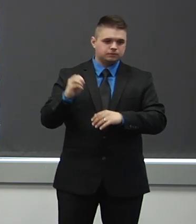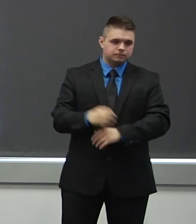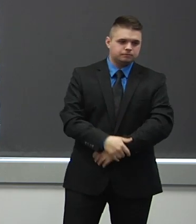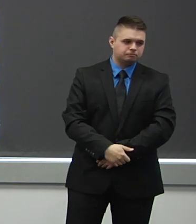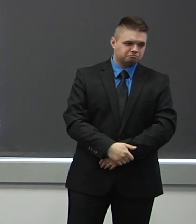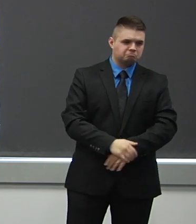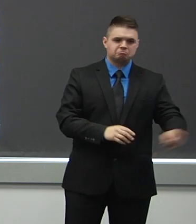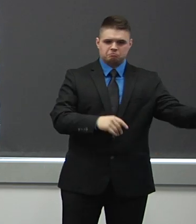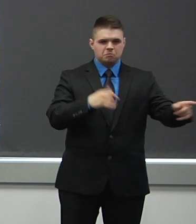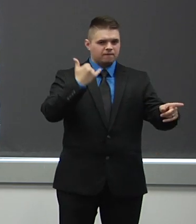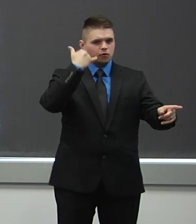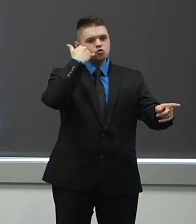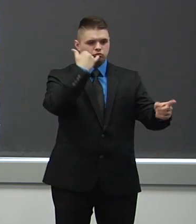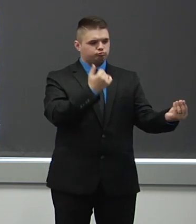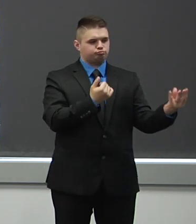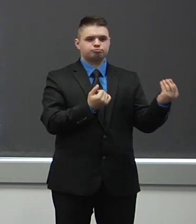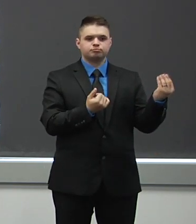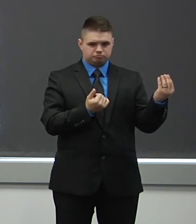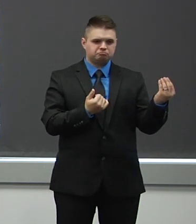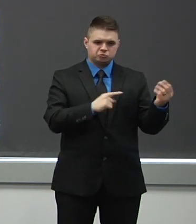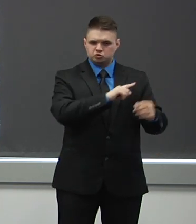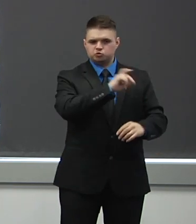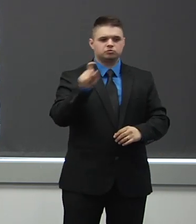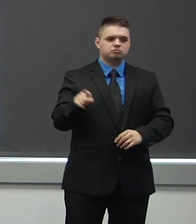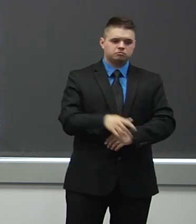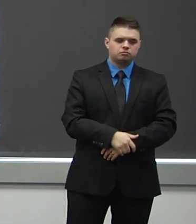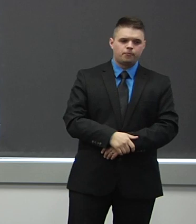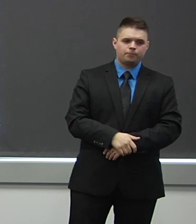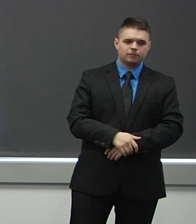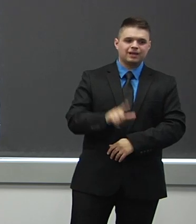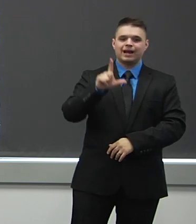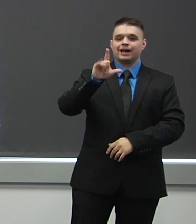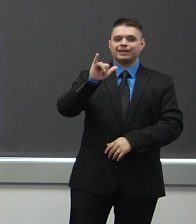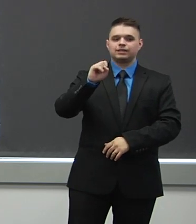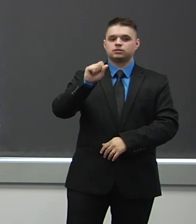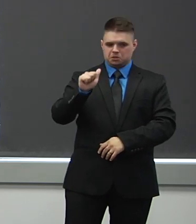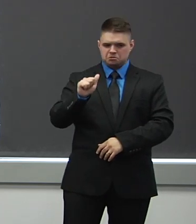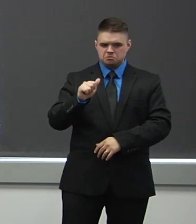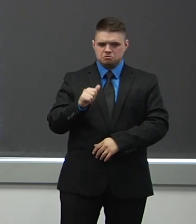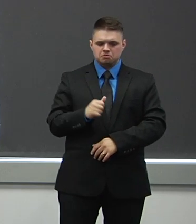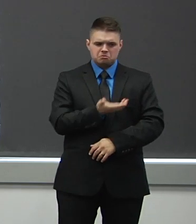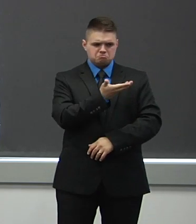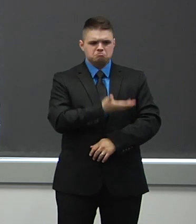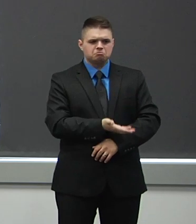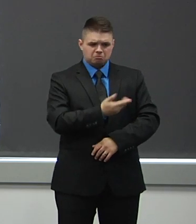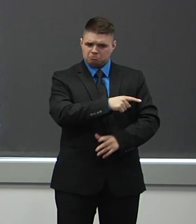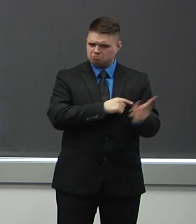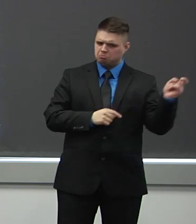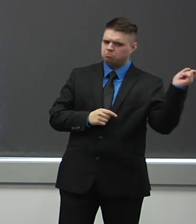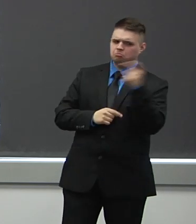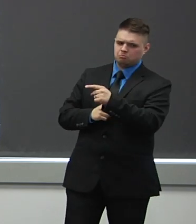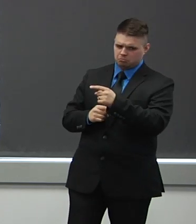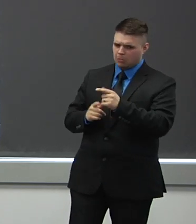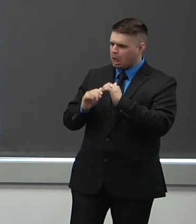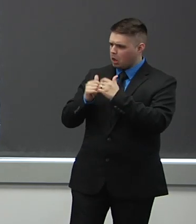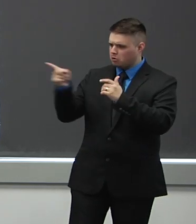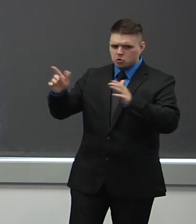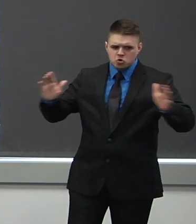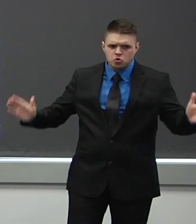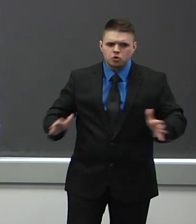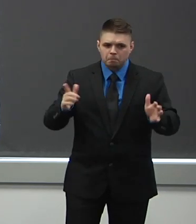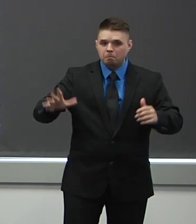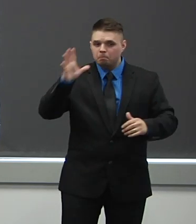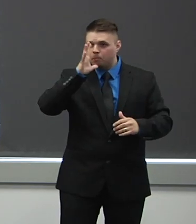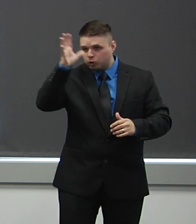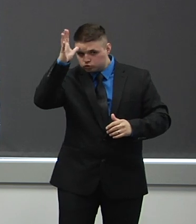Go ahead. This is Lisa from Klein. How can you assure parents that students are not going to move around